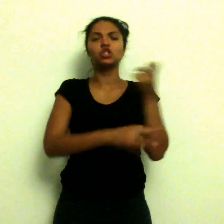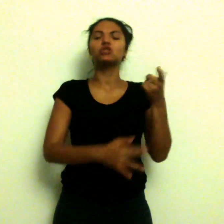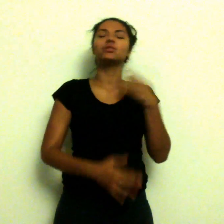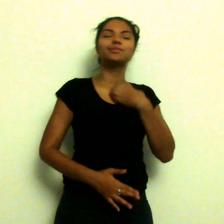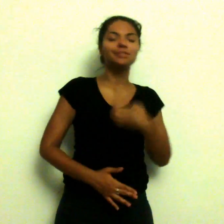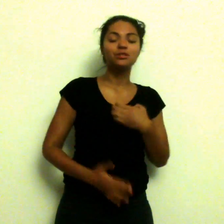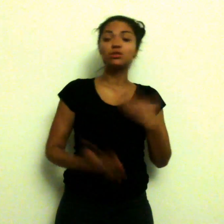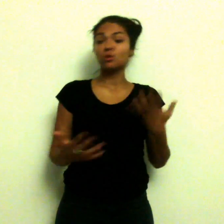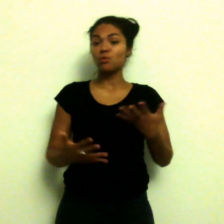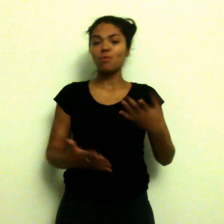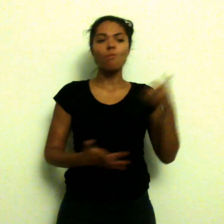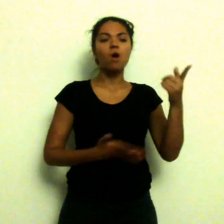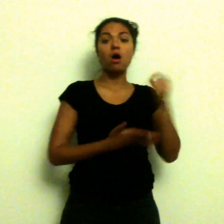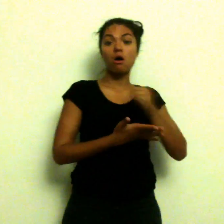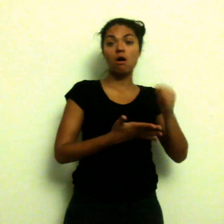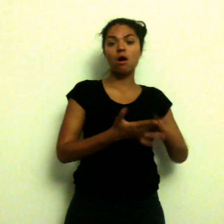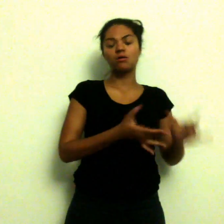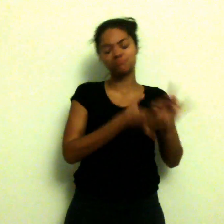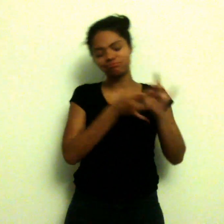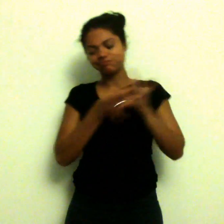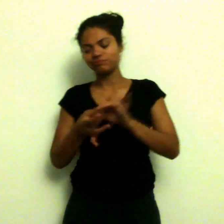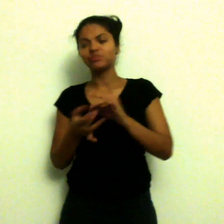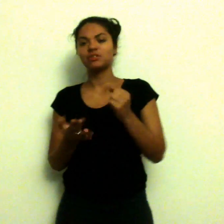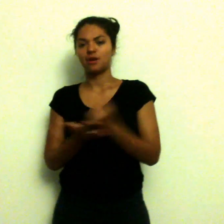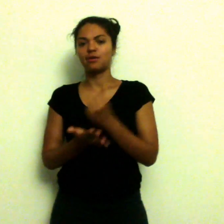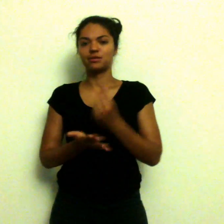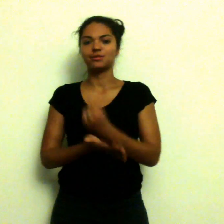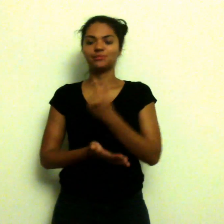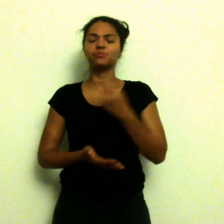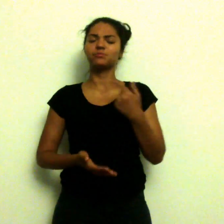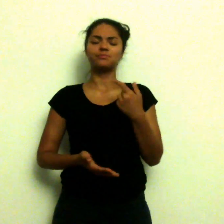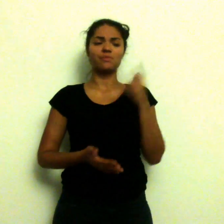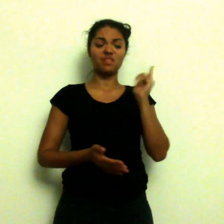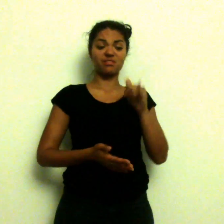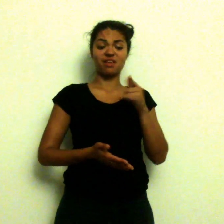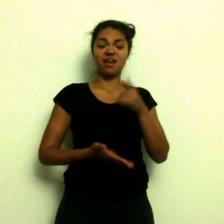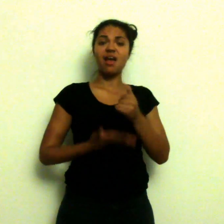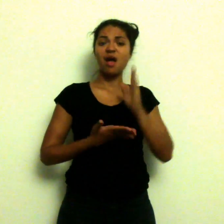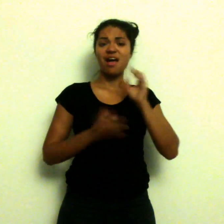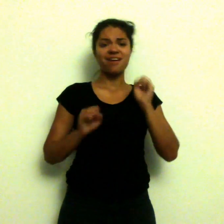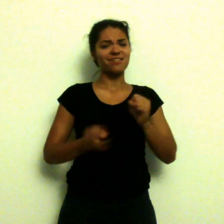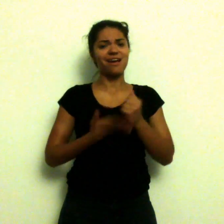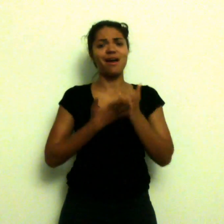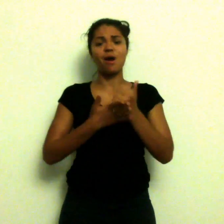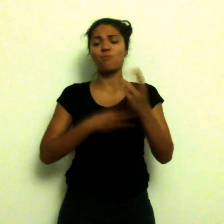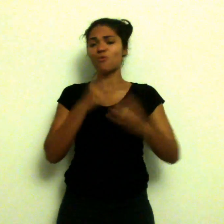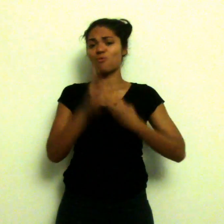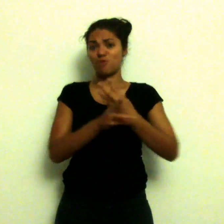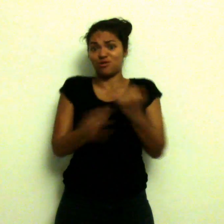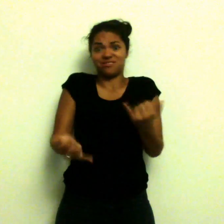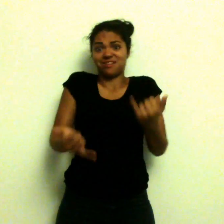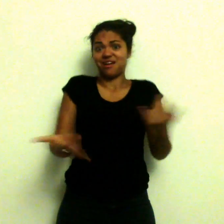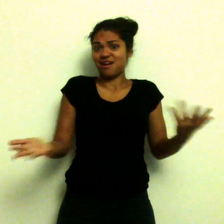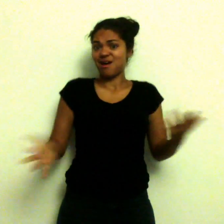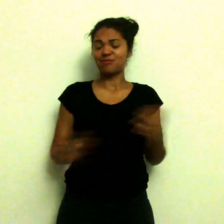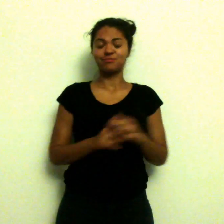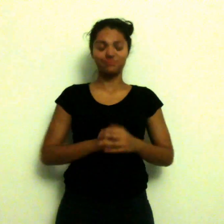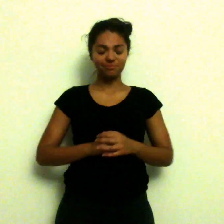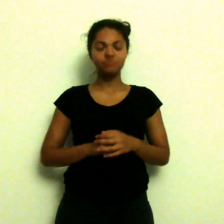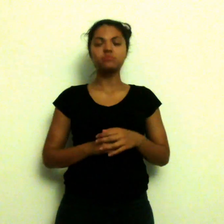artistic expression is a powerfully relevant approach in our time. One of the reasons why I so love the arts and find it